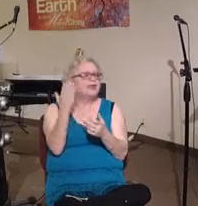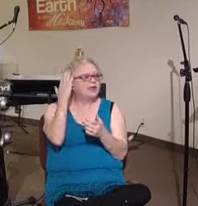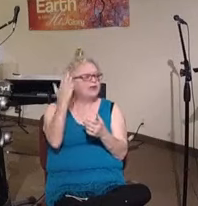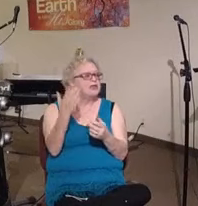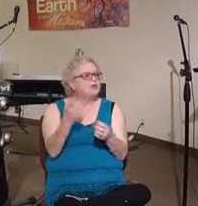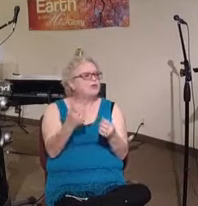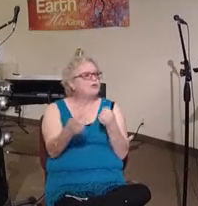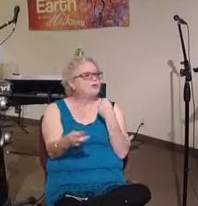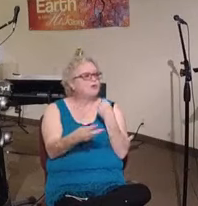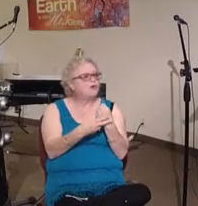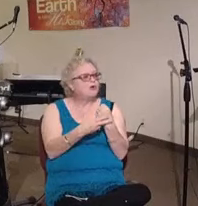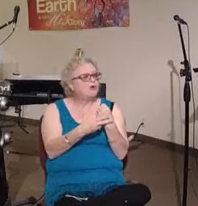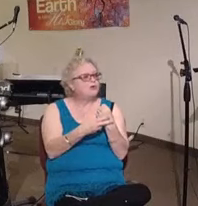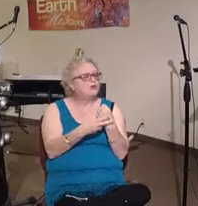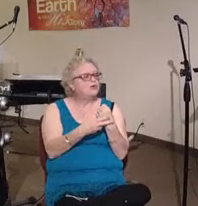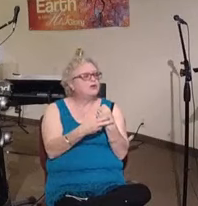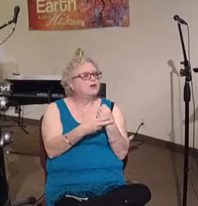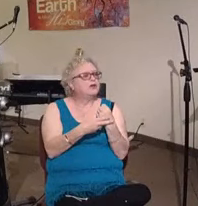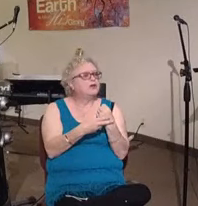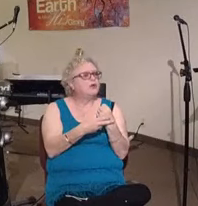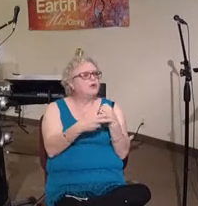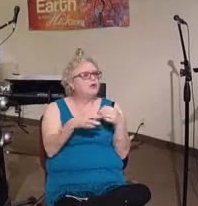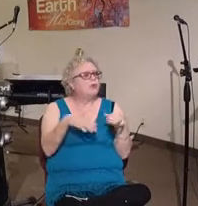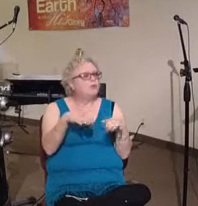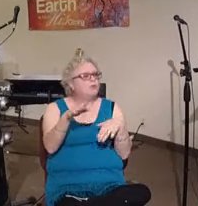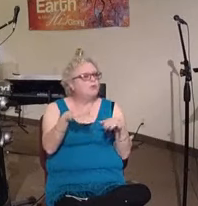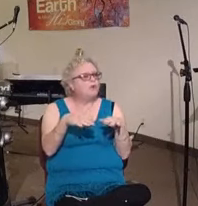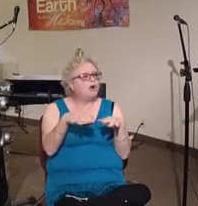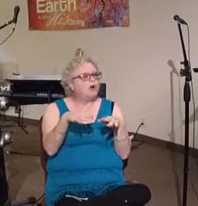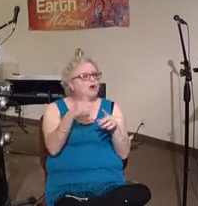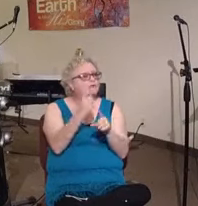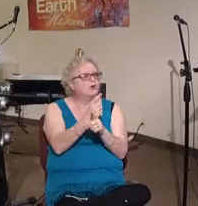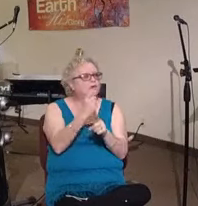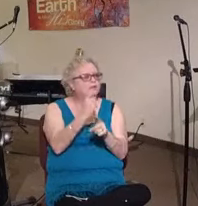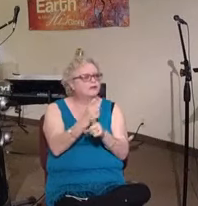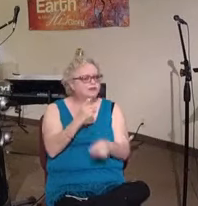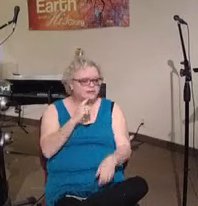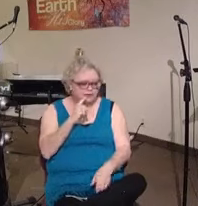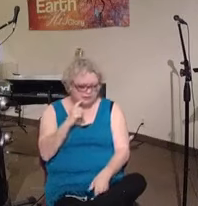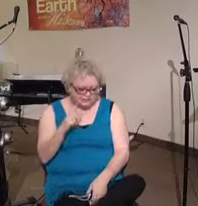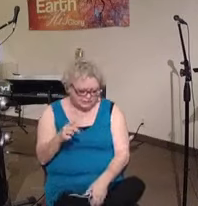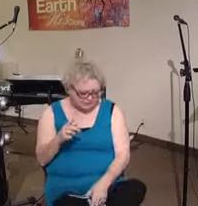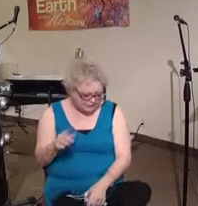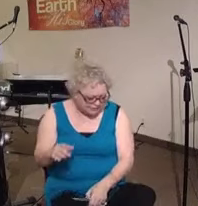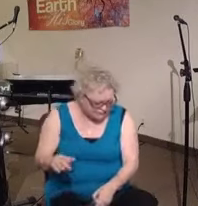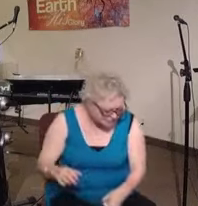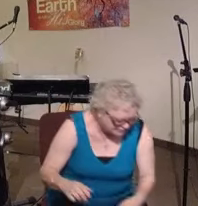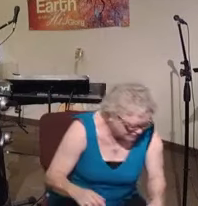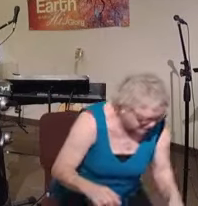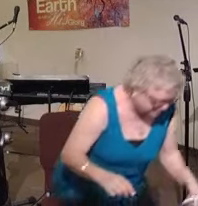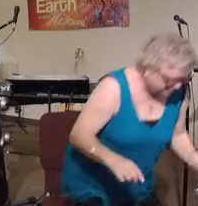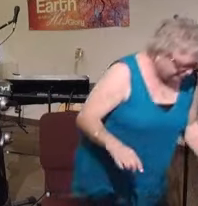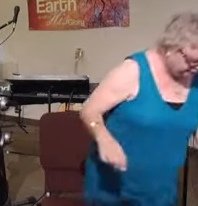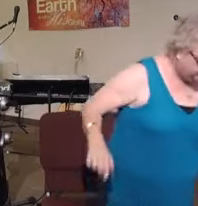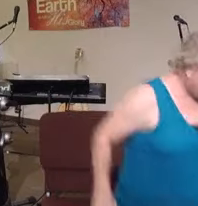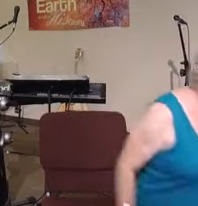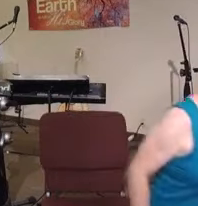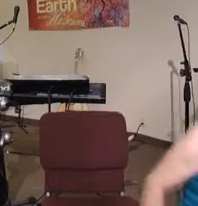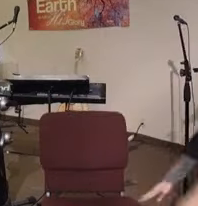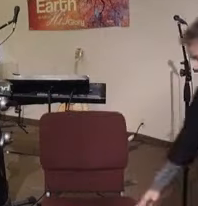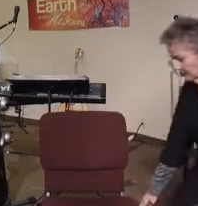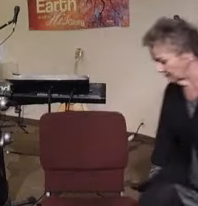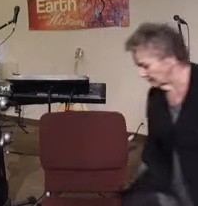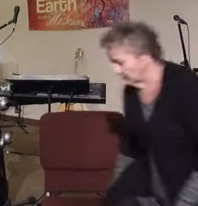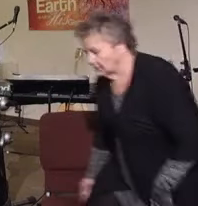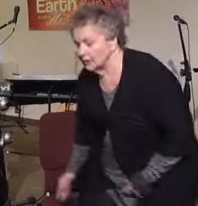that walk uprightly. But there are still boundaries. There are some things, there are some pleasures we're not to partake